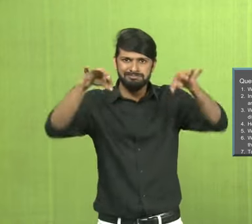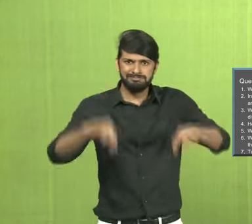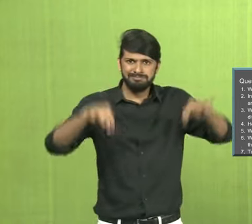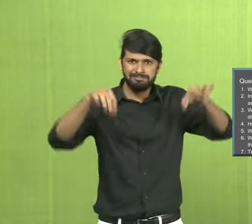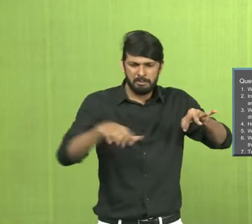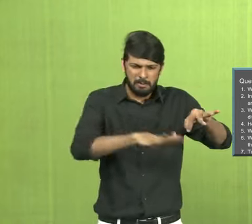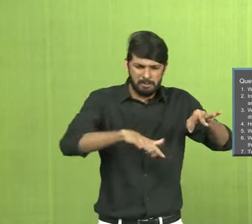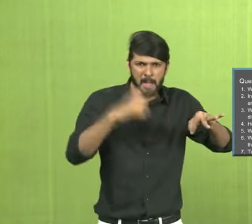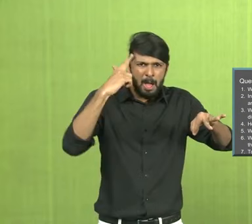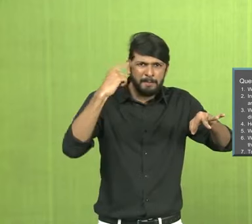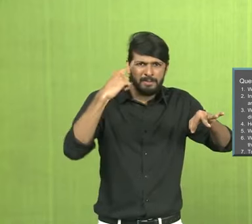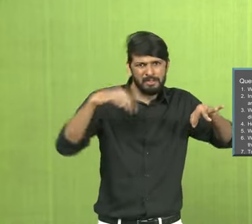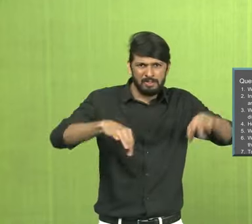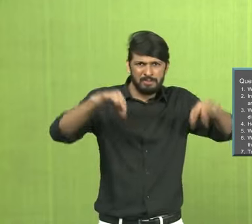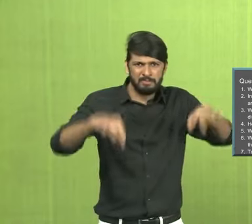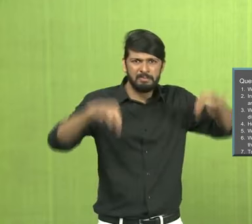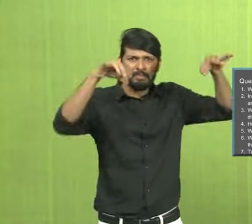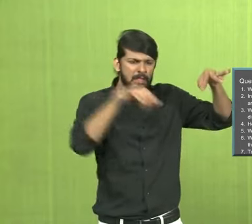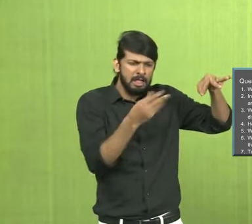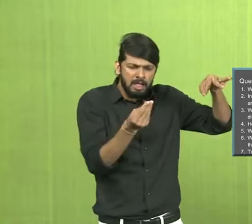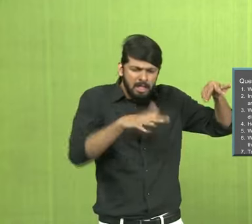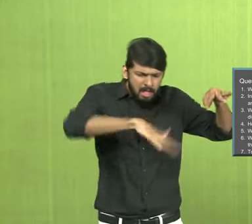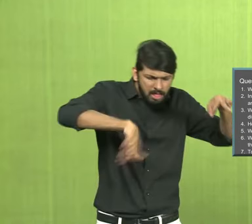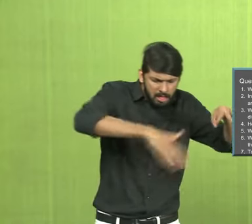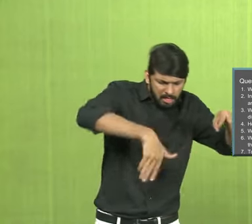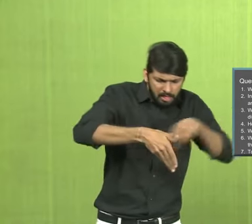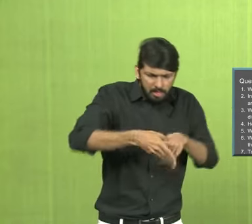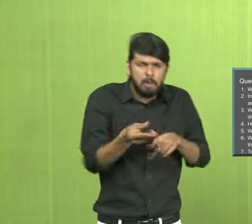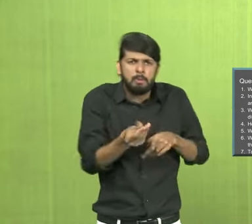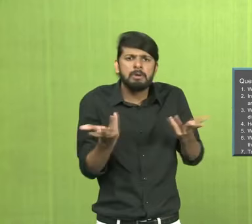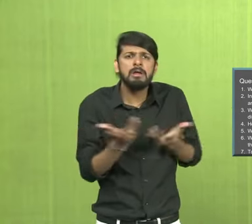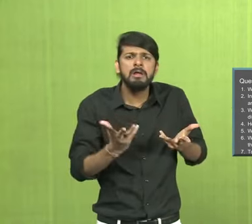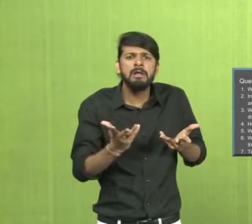which solution must the fabric be soaked in before drawing figures in black?